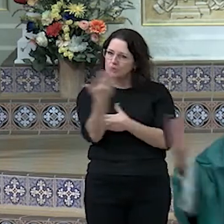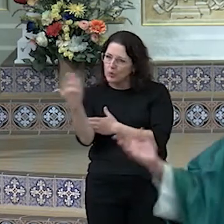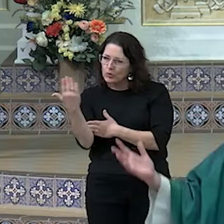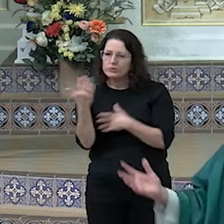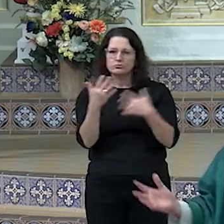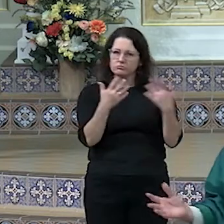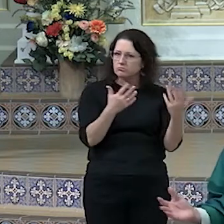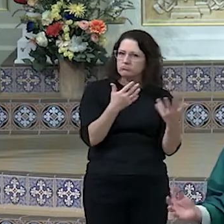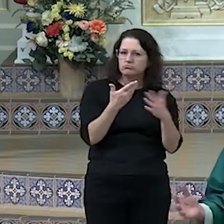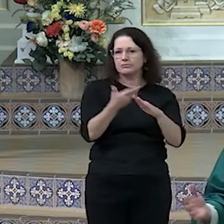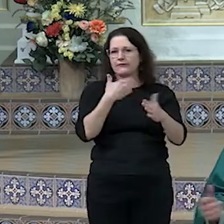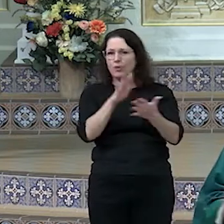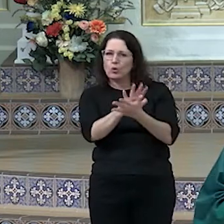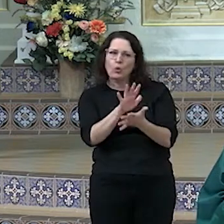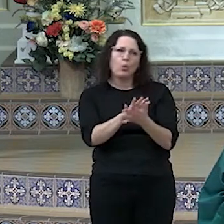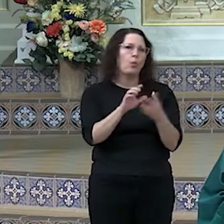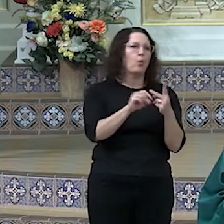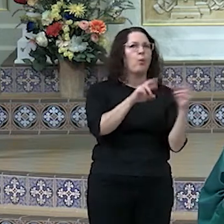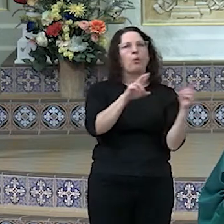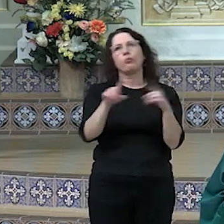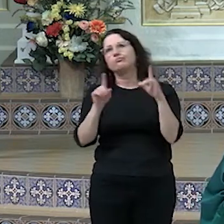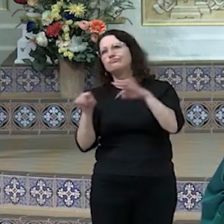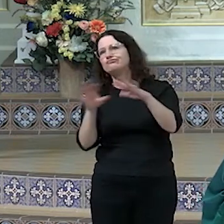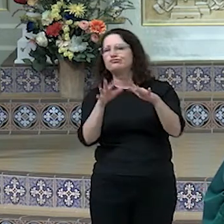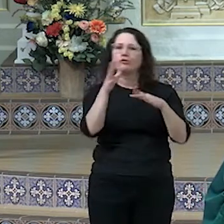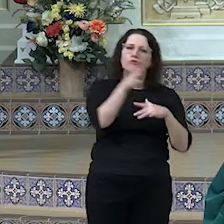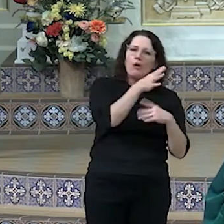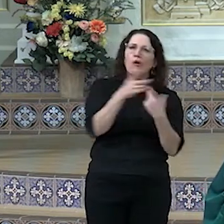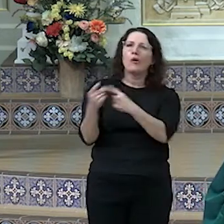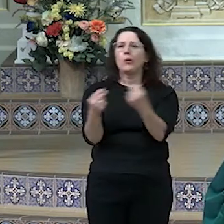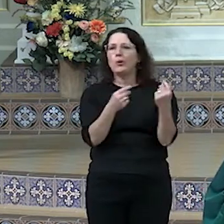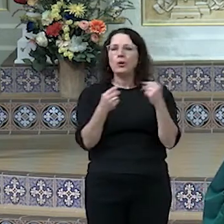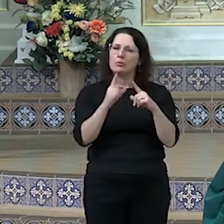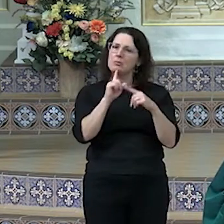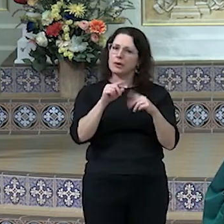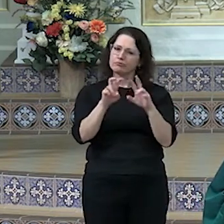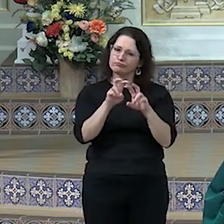Dad and I would go out to the farm. But